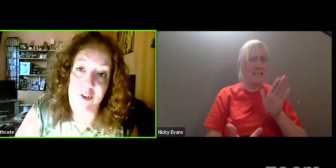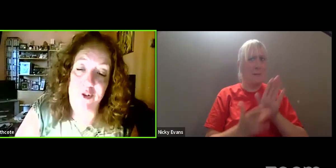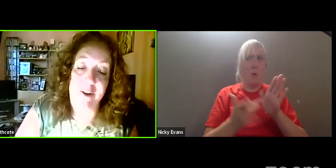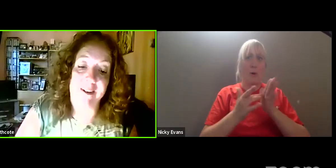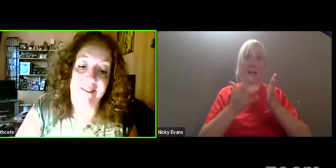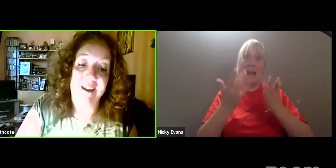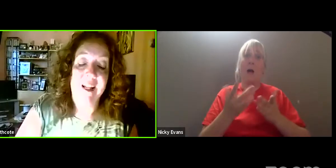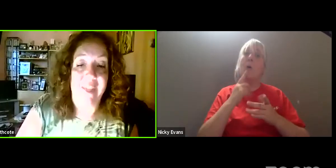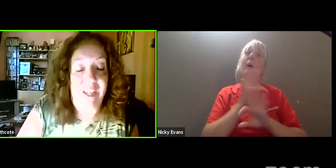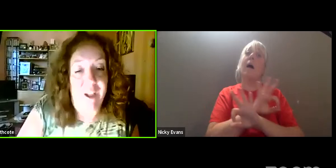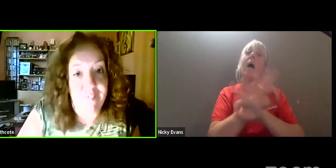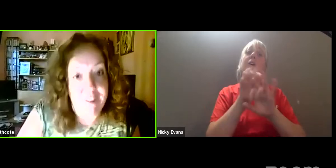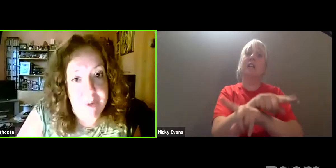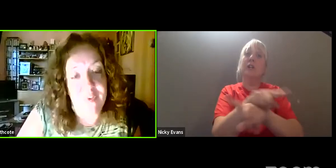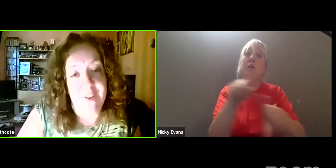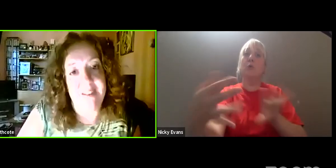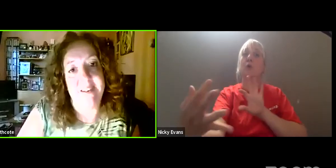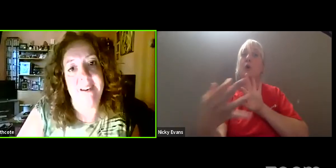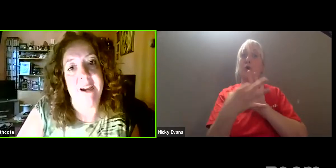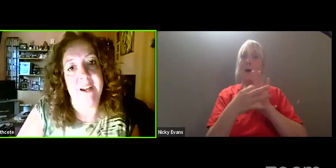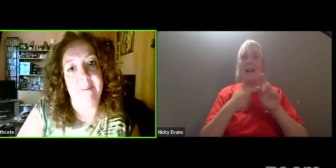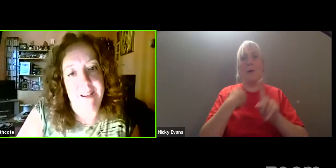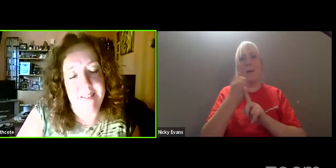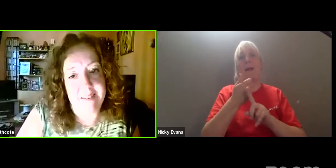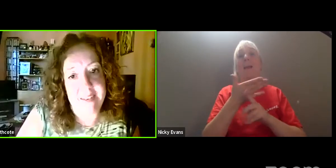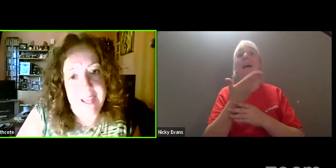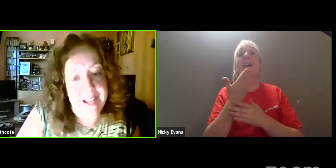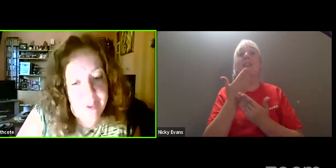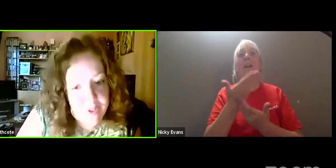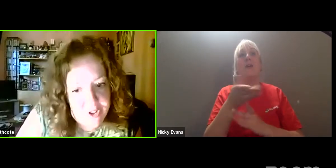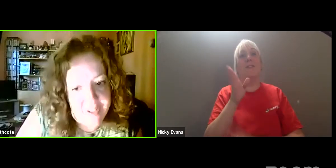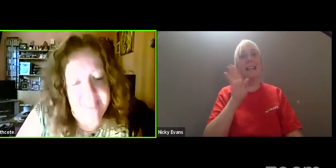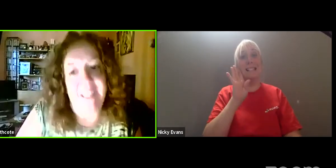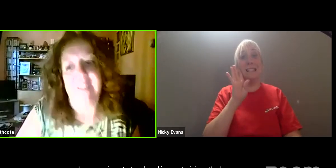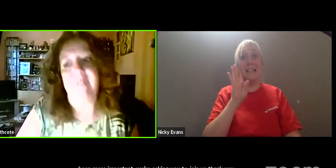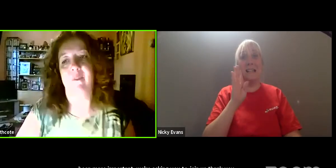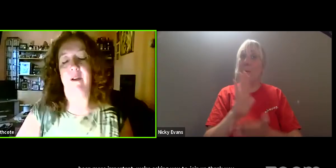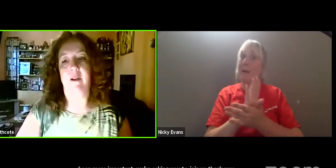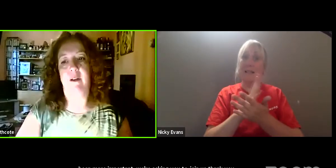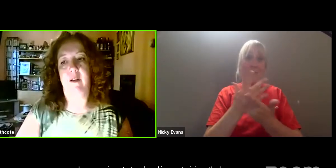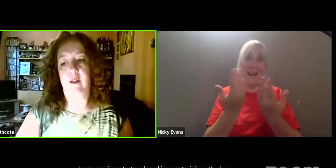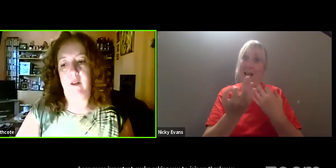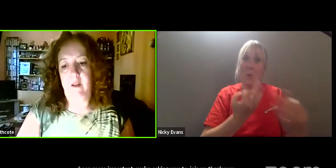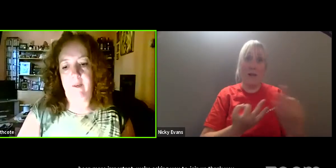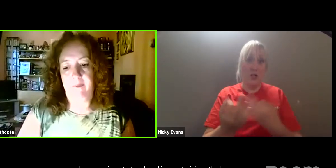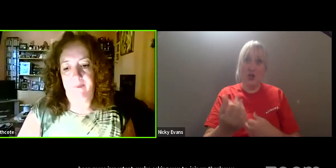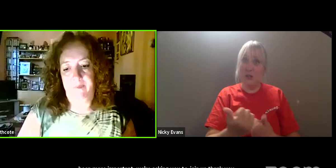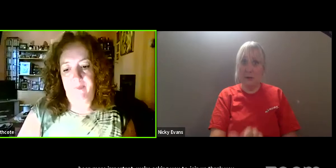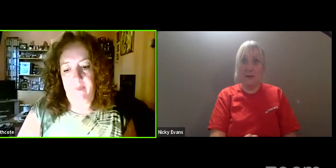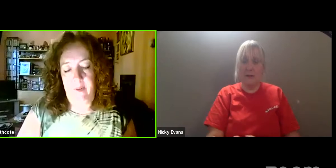asking you to join us. Thank you very much for listening and pleased to take any questions. Thank you.